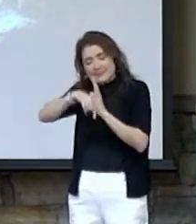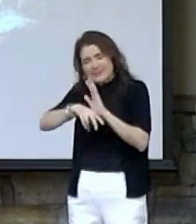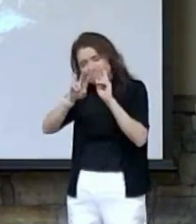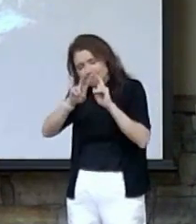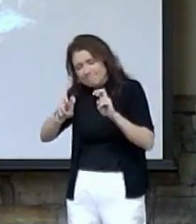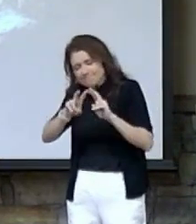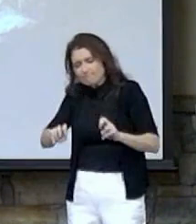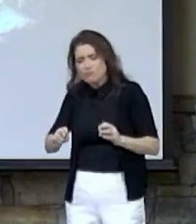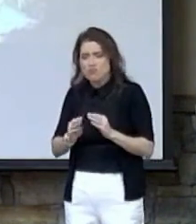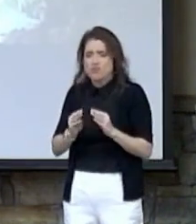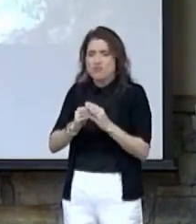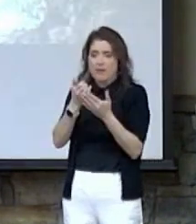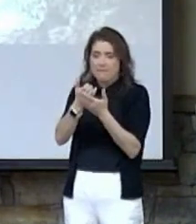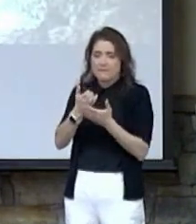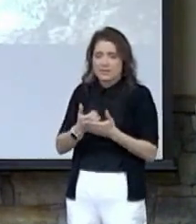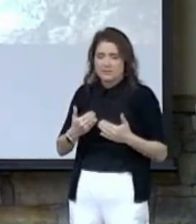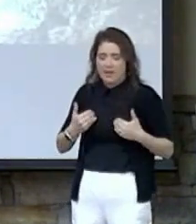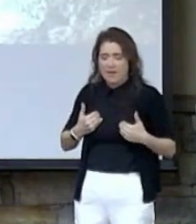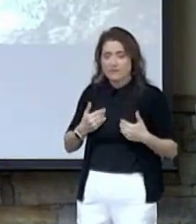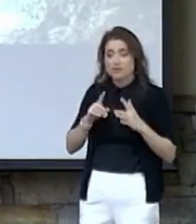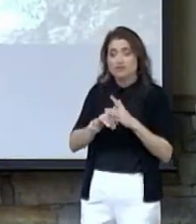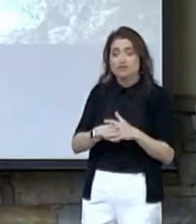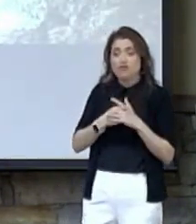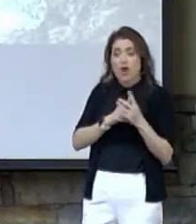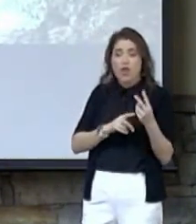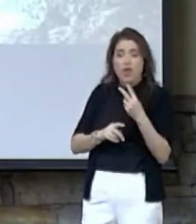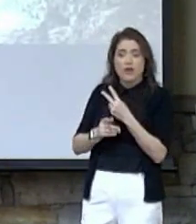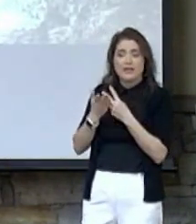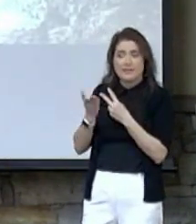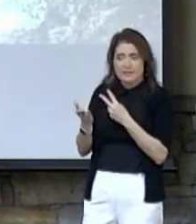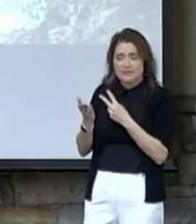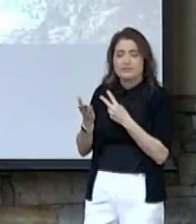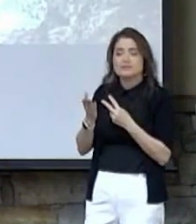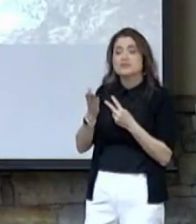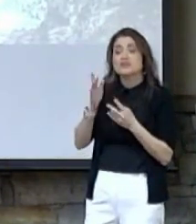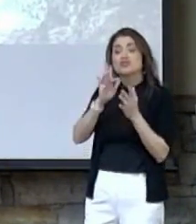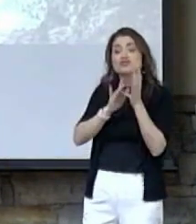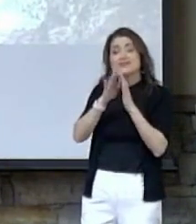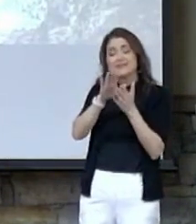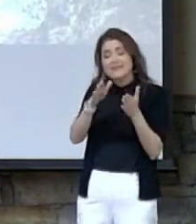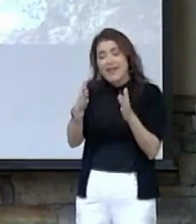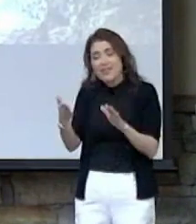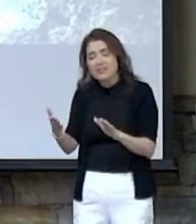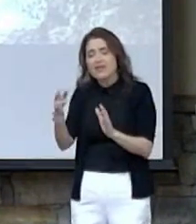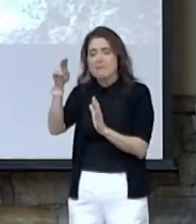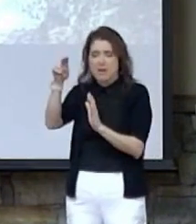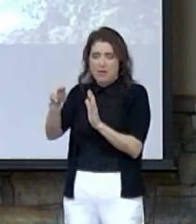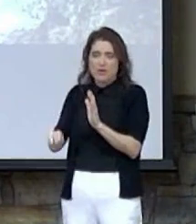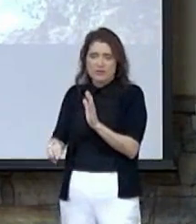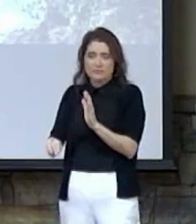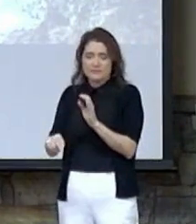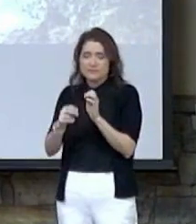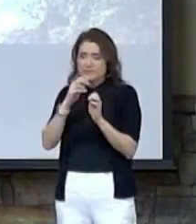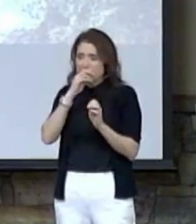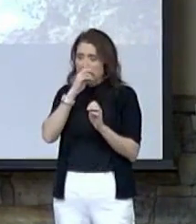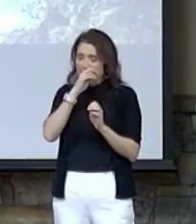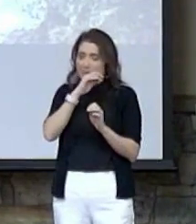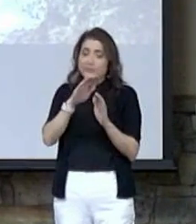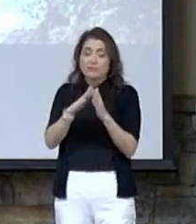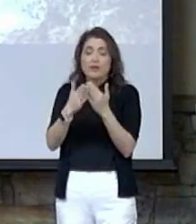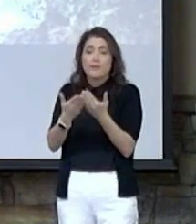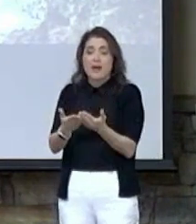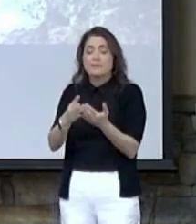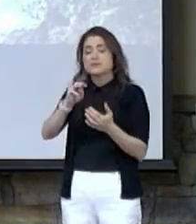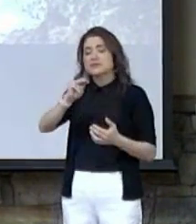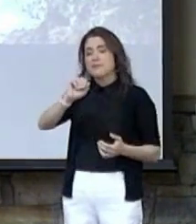exists. I want us to start by looking at this, Jesus' death and burial. Open your Bibles with me to Matthew chapter